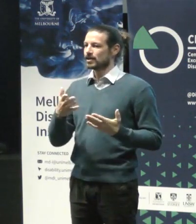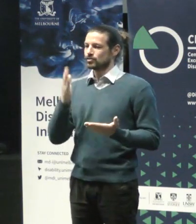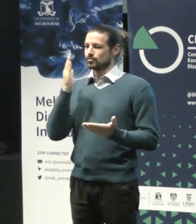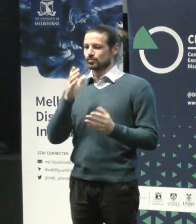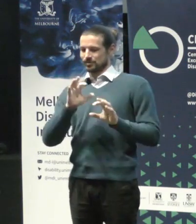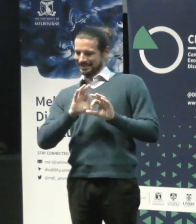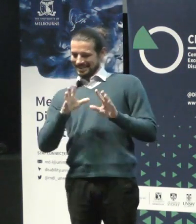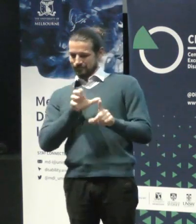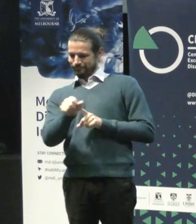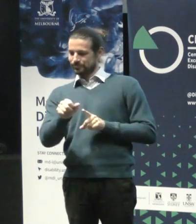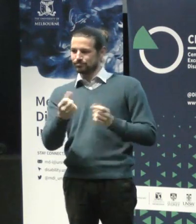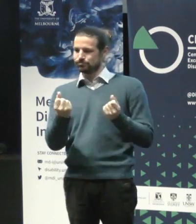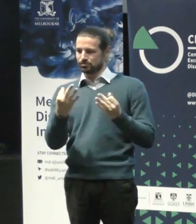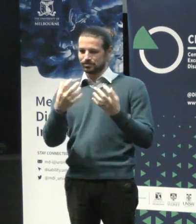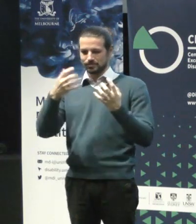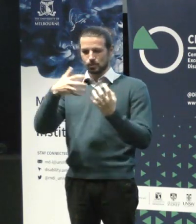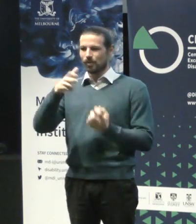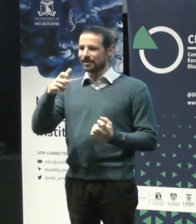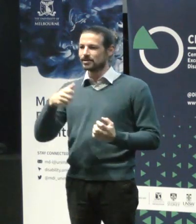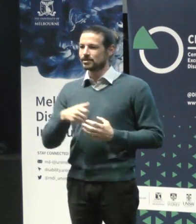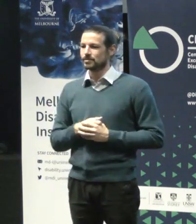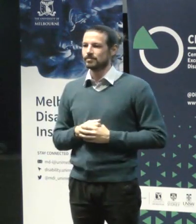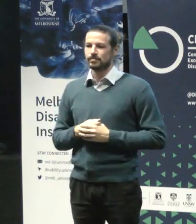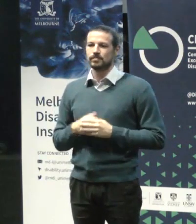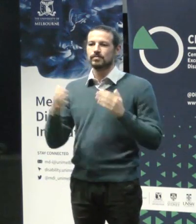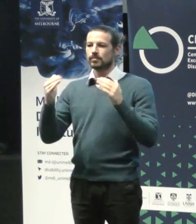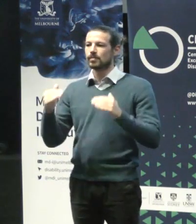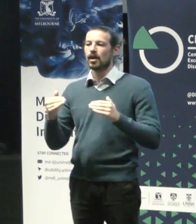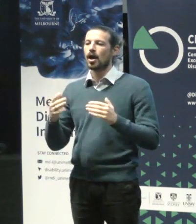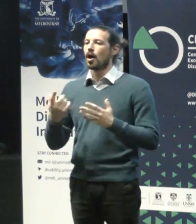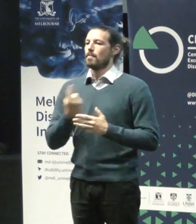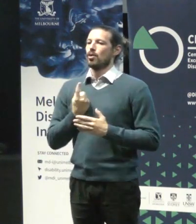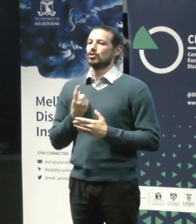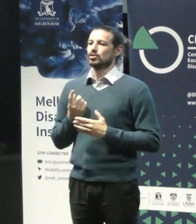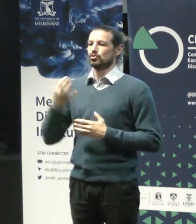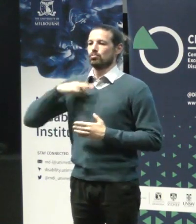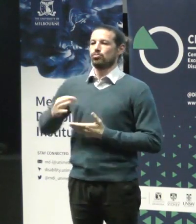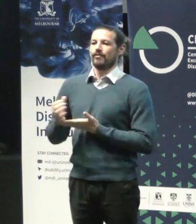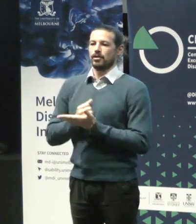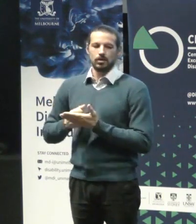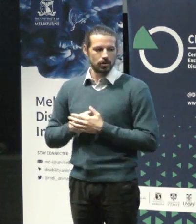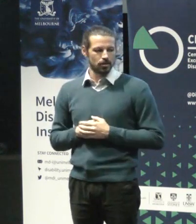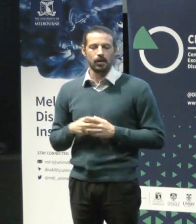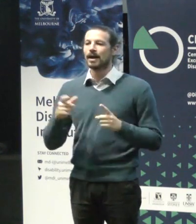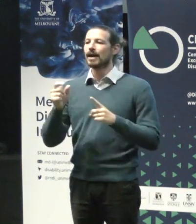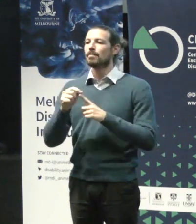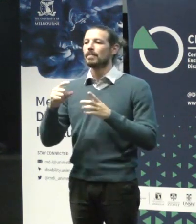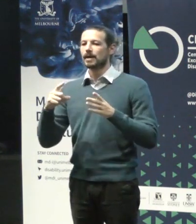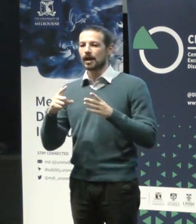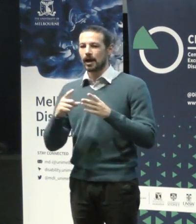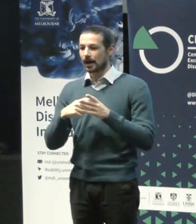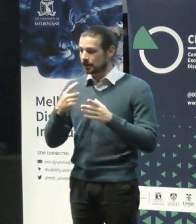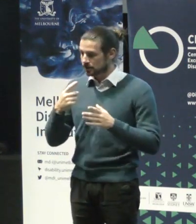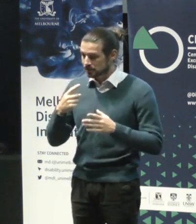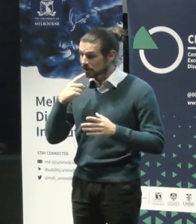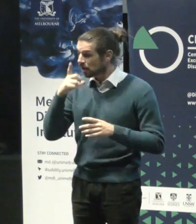it. So, couldn't do the job. Personal conflict, this is a great one. PA, this is a guy saying, PA of mine said, can we go to the